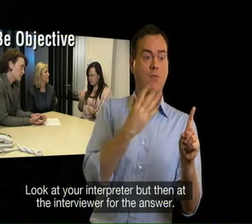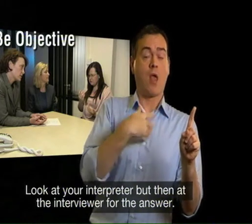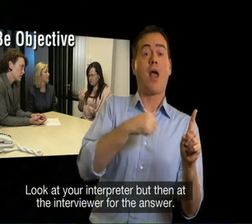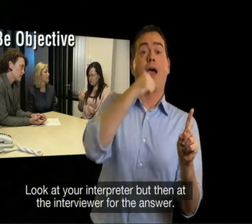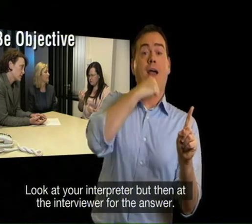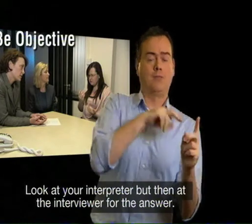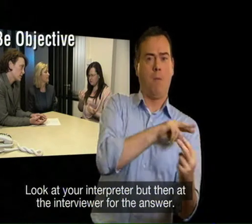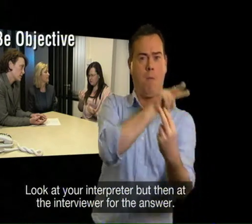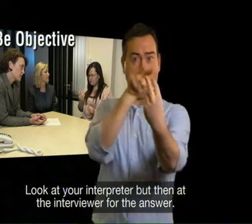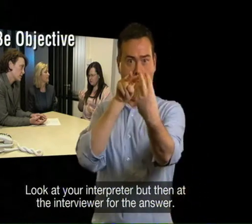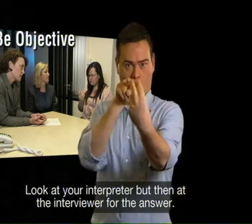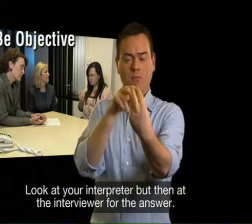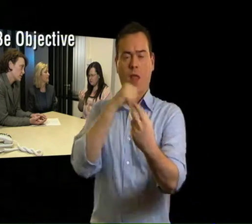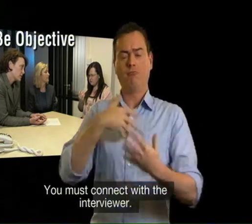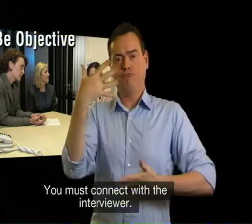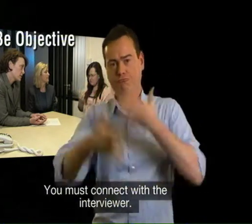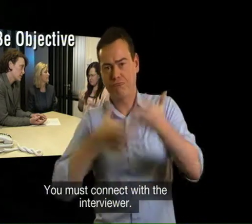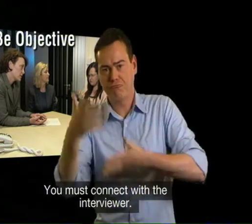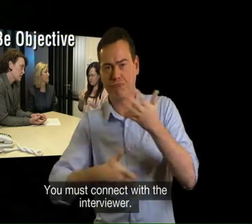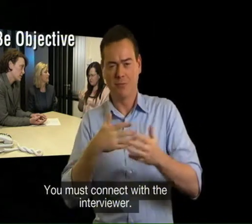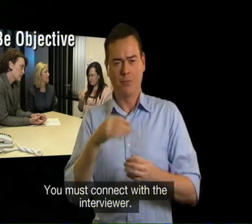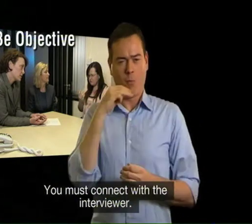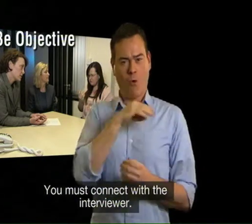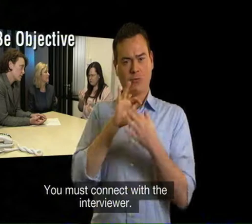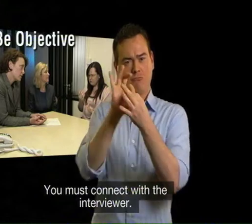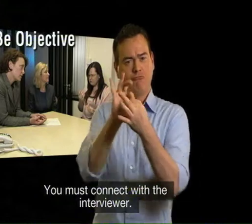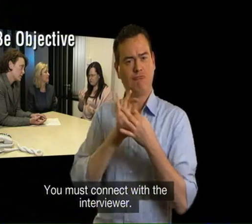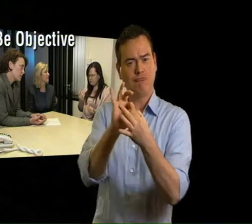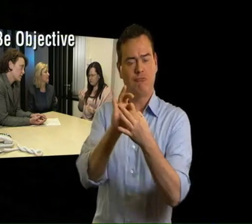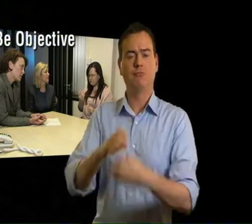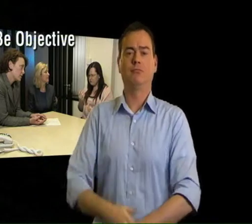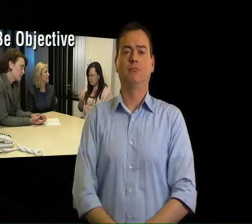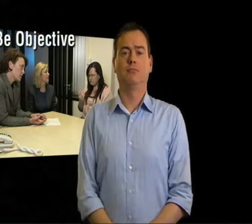the interviewer for the answer. You must connect with the interviewer.